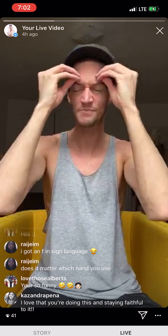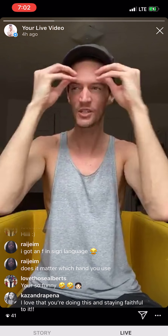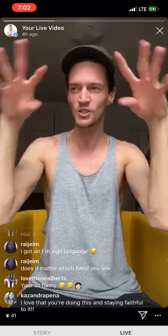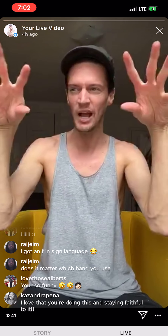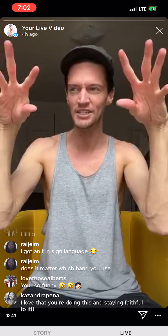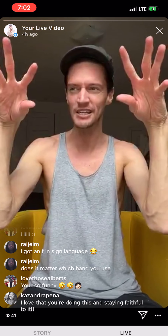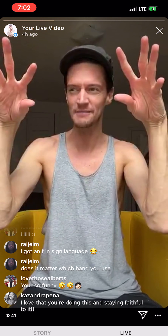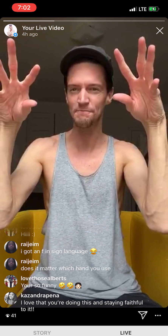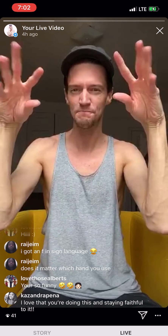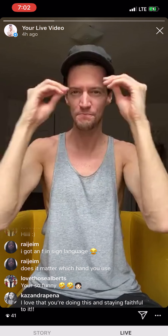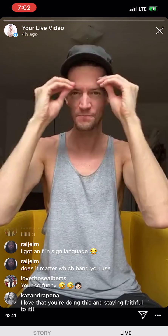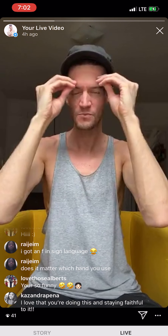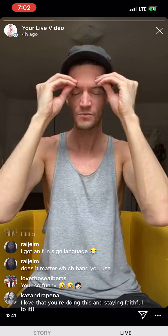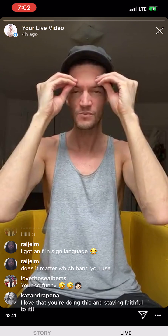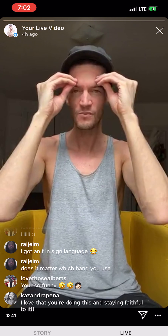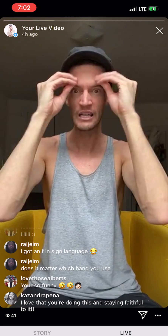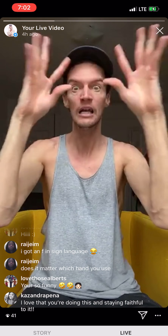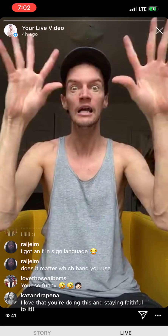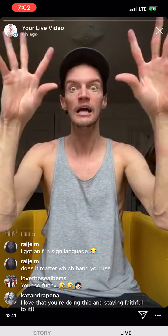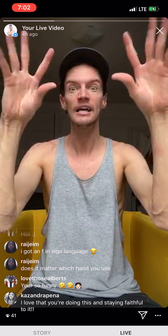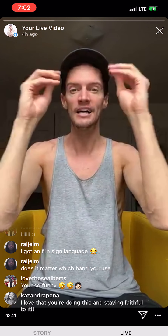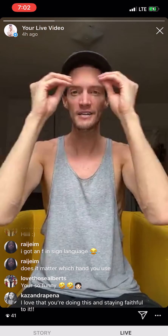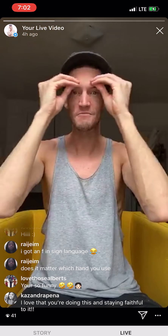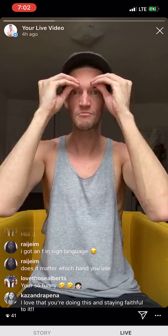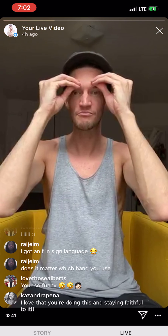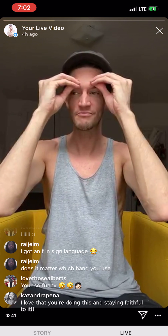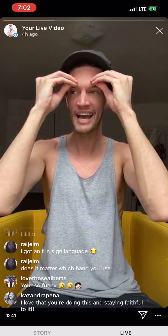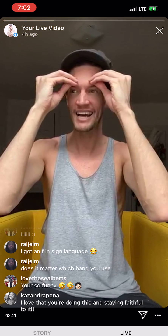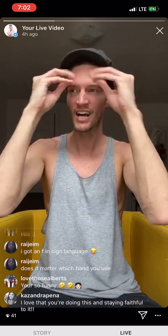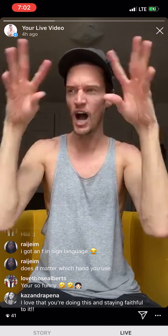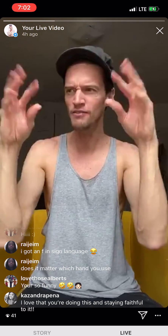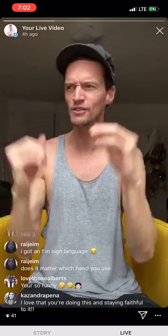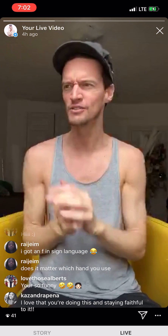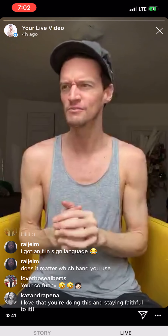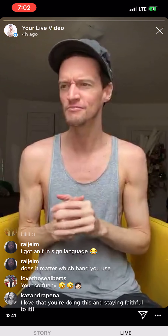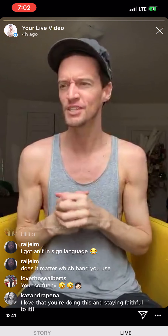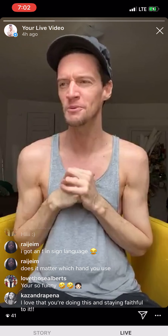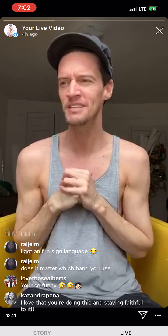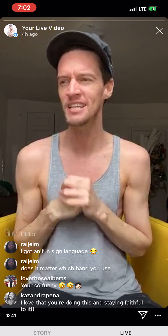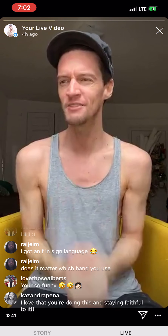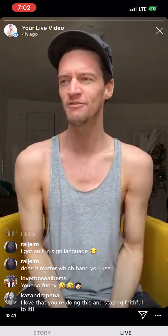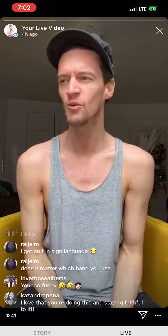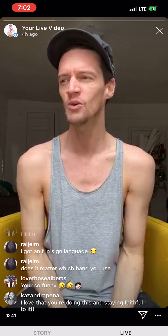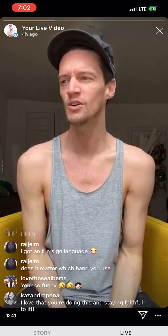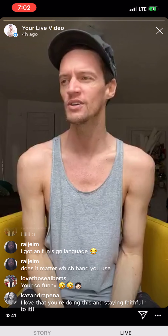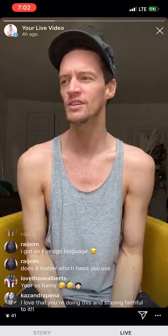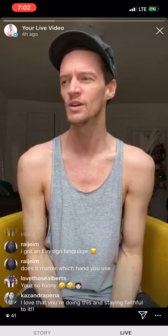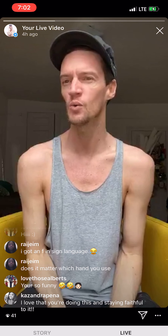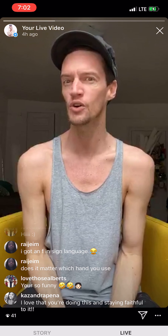Tragic. Um yeah. Awful. Show me the sign for worthless.